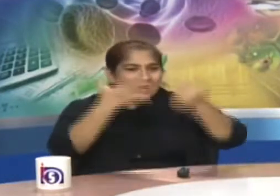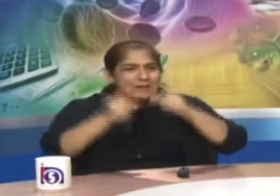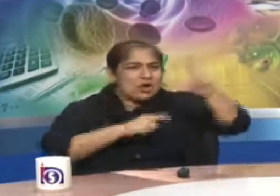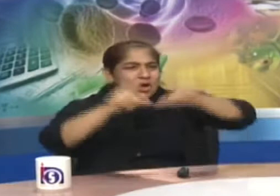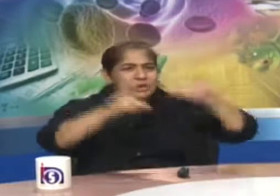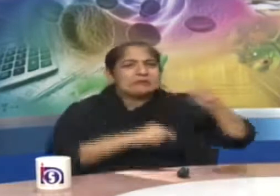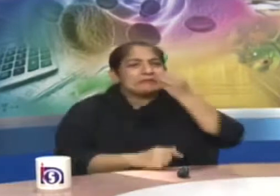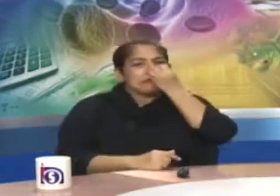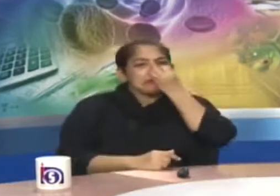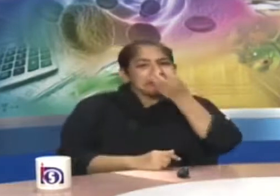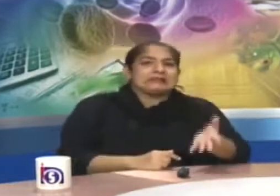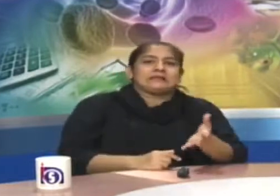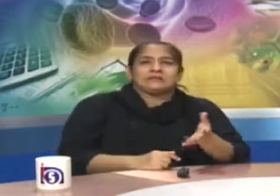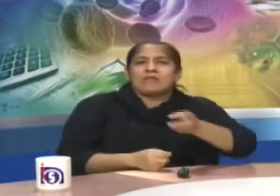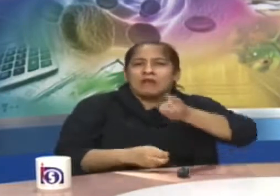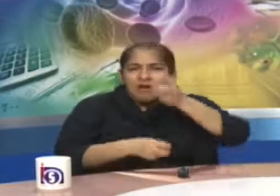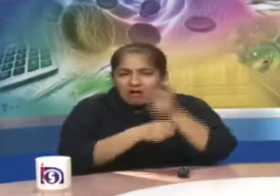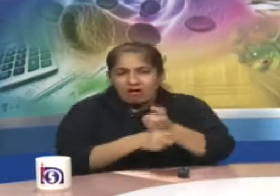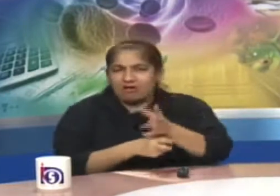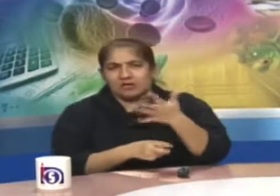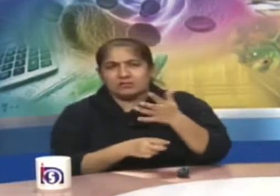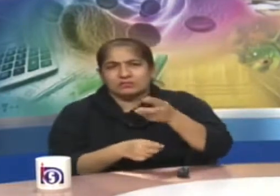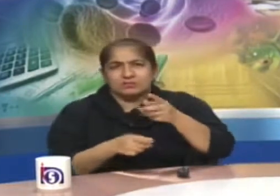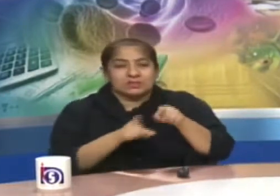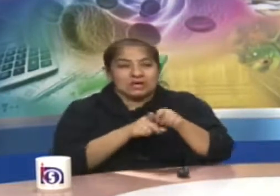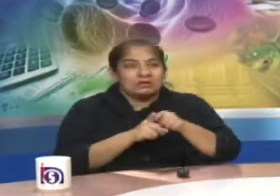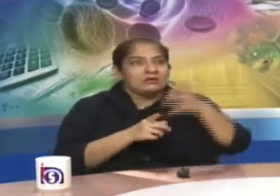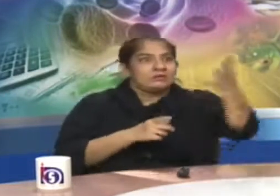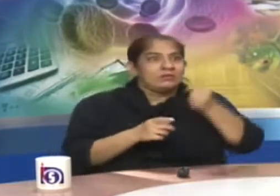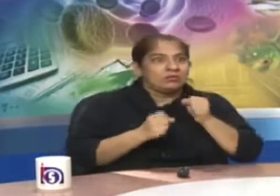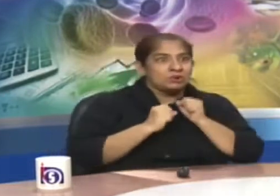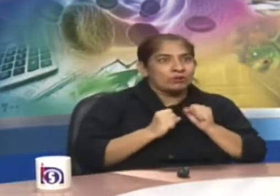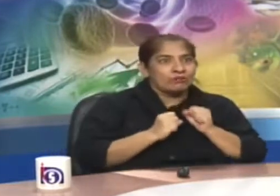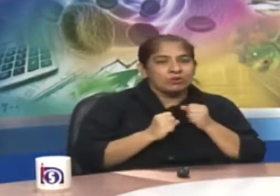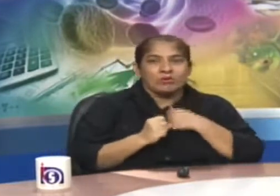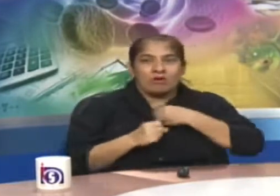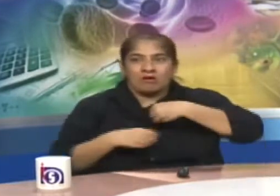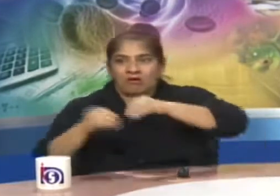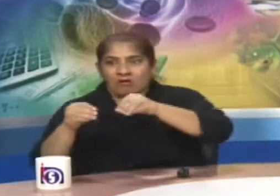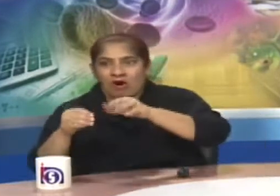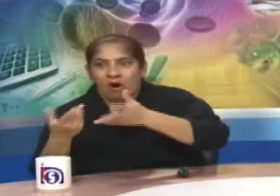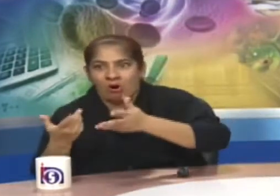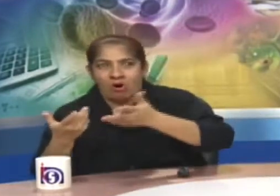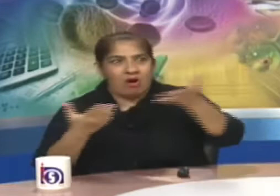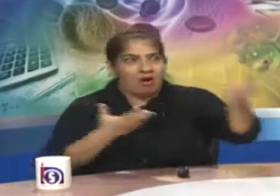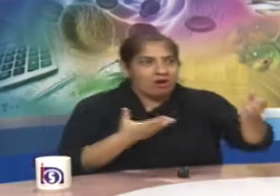in stock exchange, it is easy to get loans against the shares.